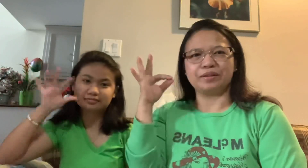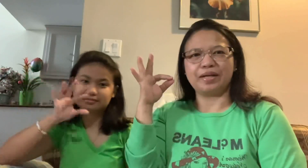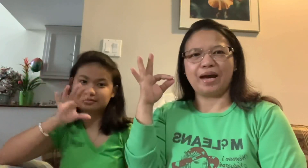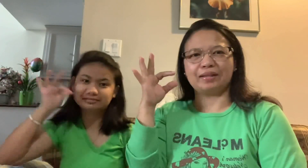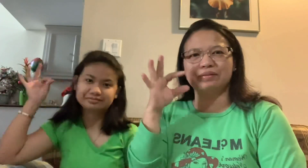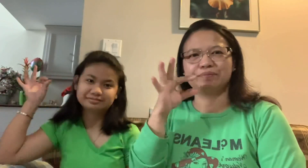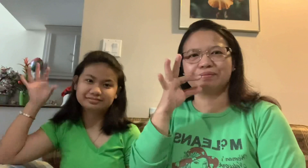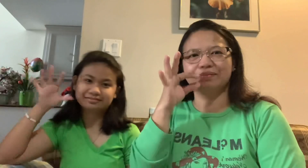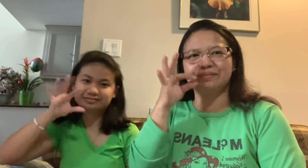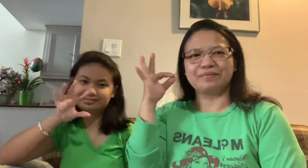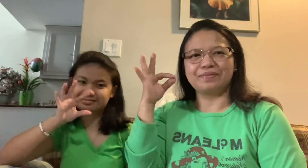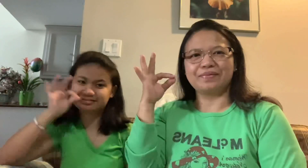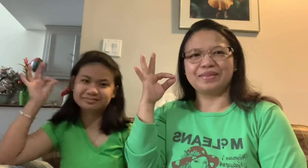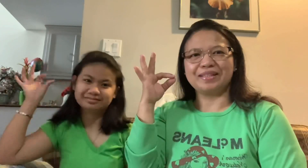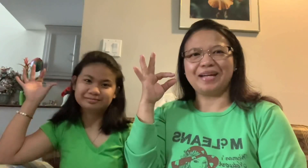Cat. Cat.